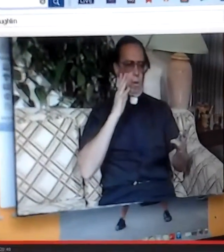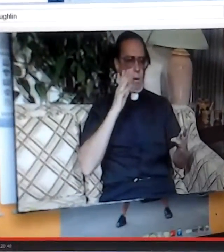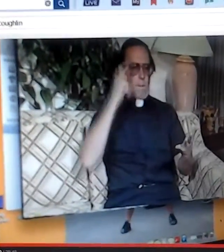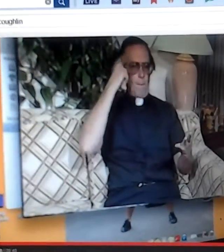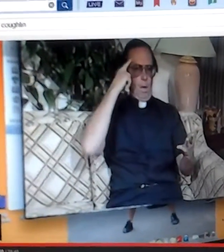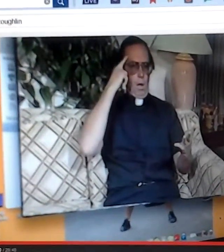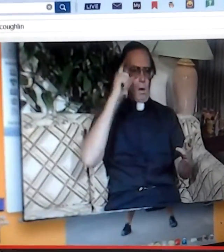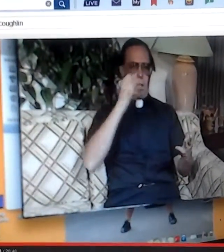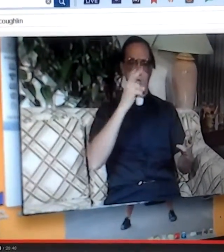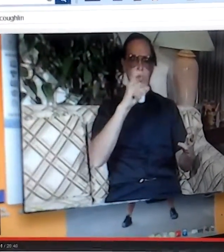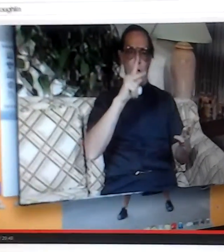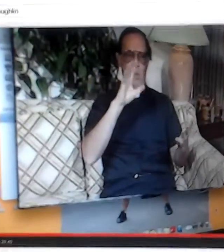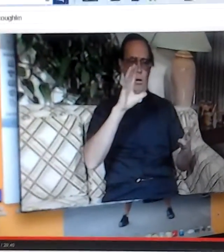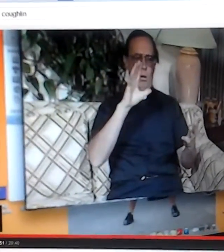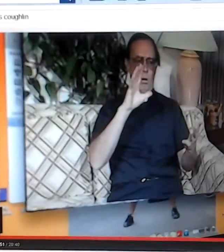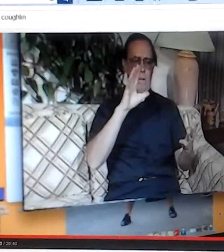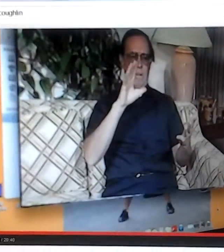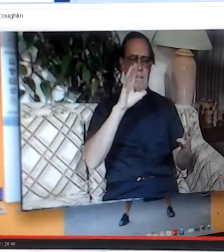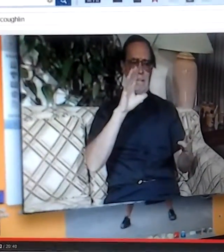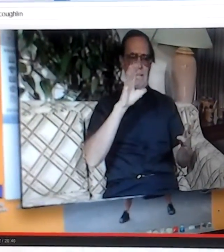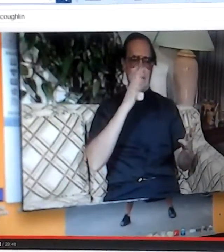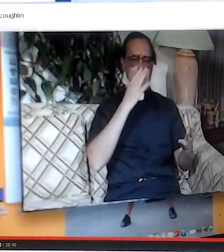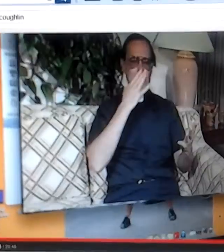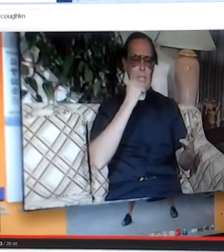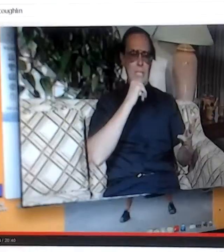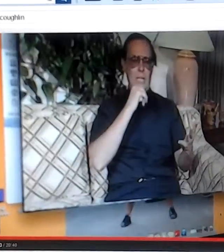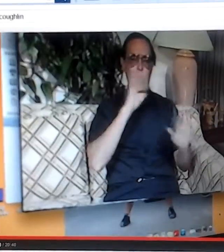The problem was the attitude that was happening.